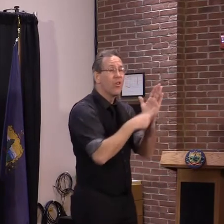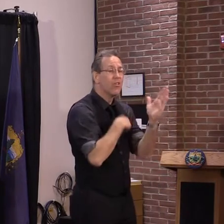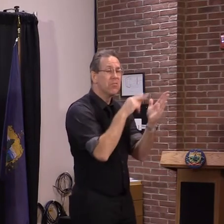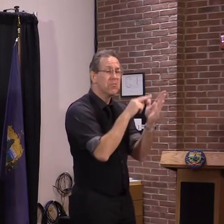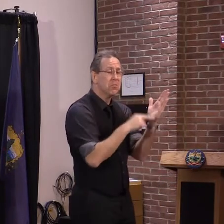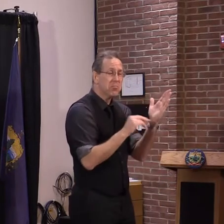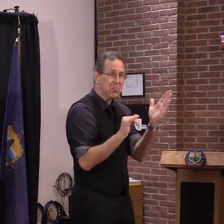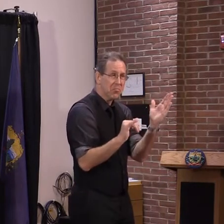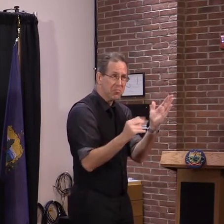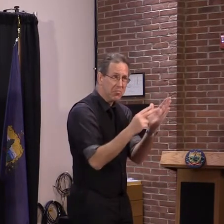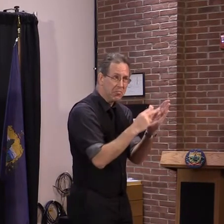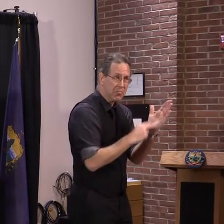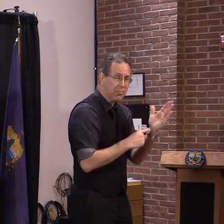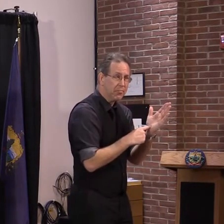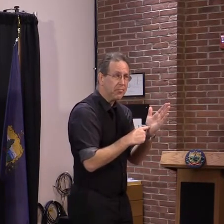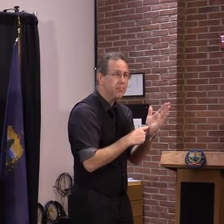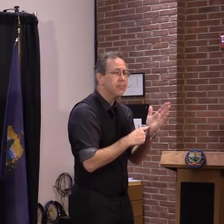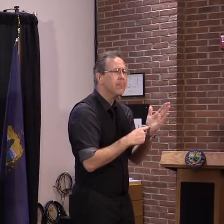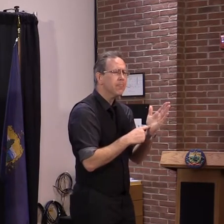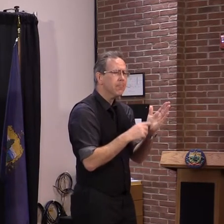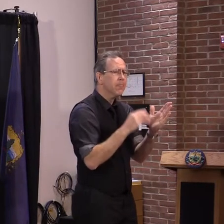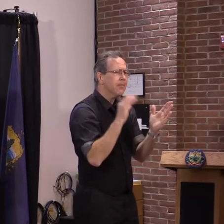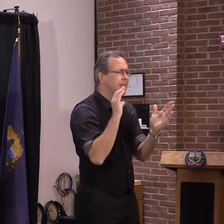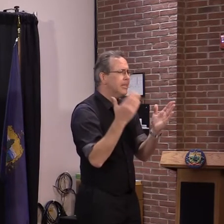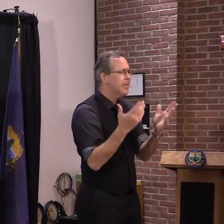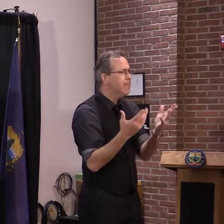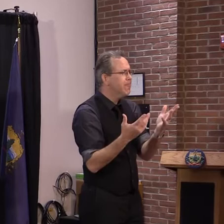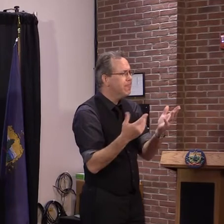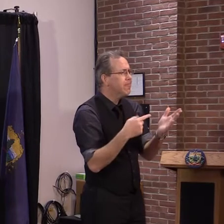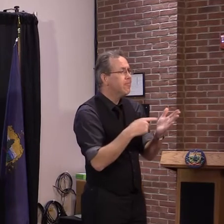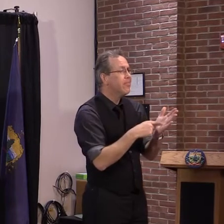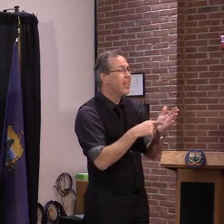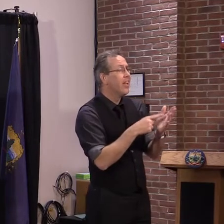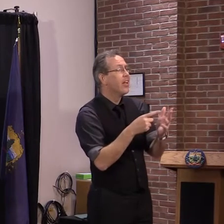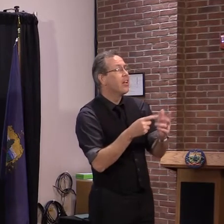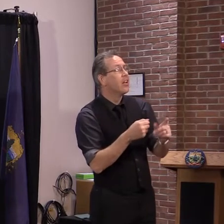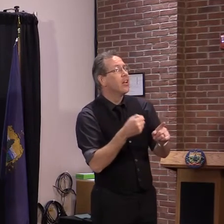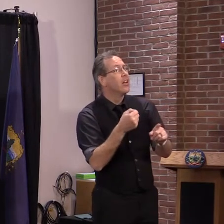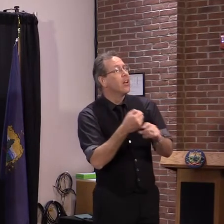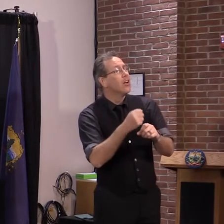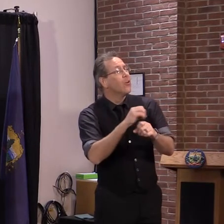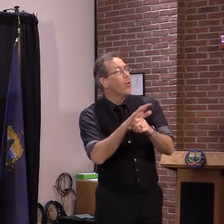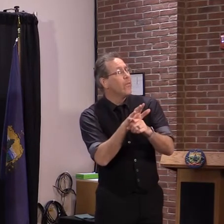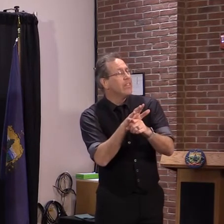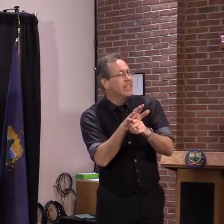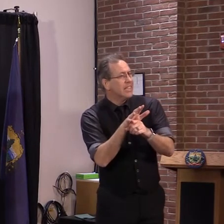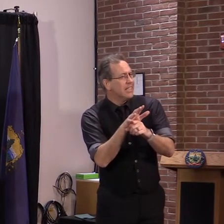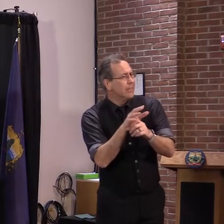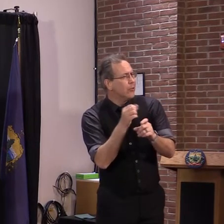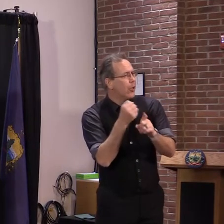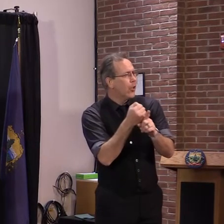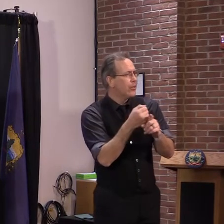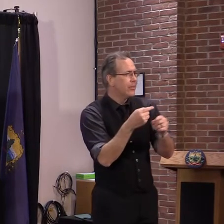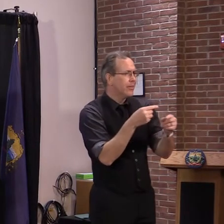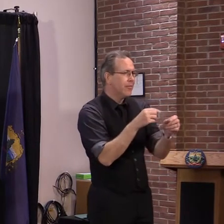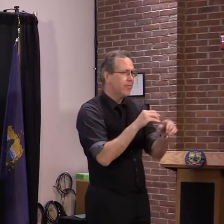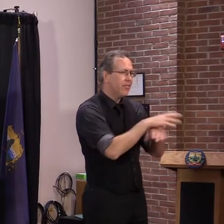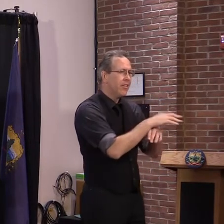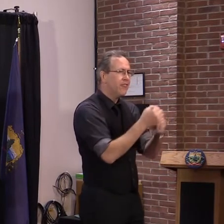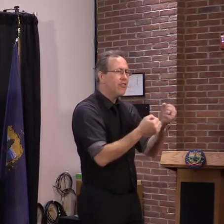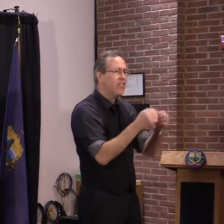a negative residual effect of the pandemic in terms of driving, either